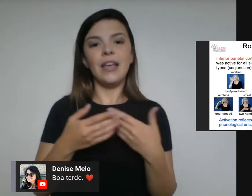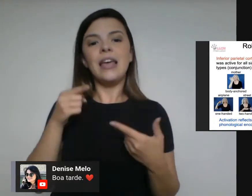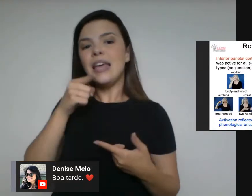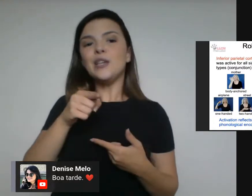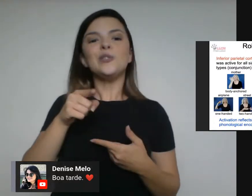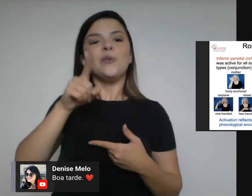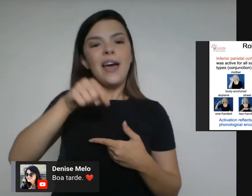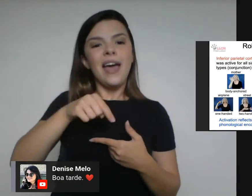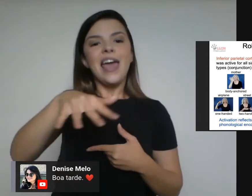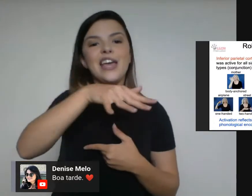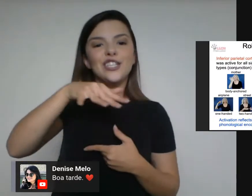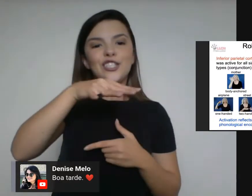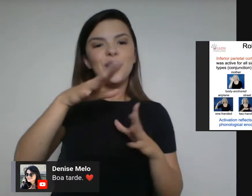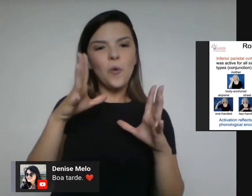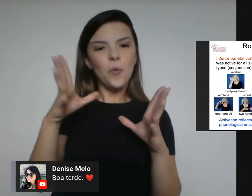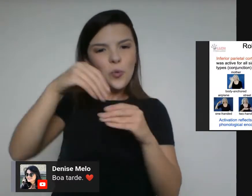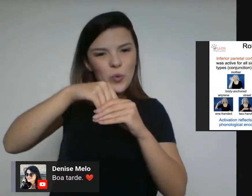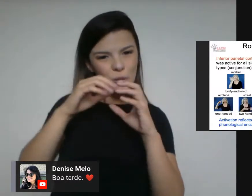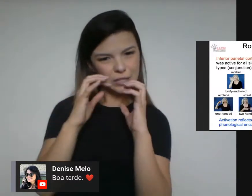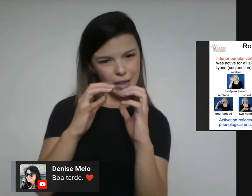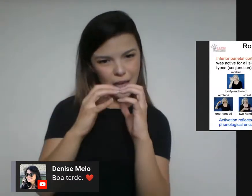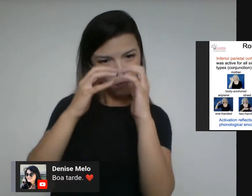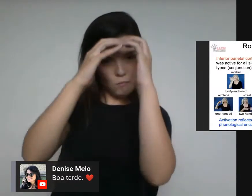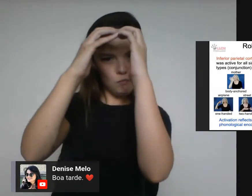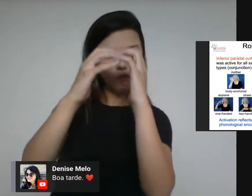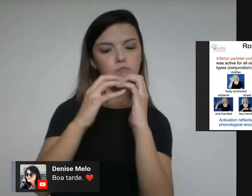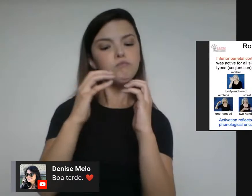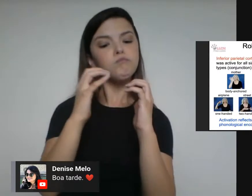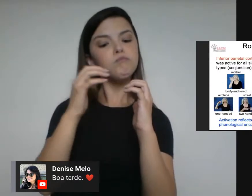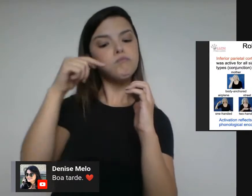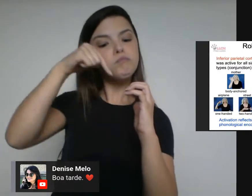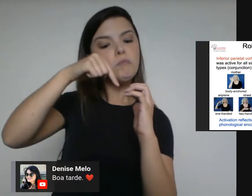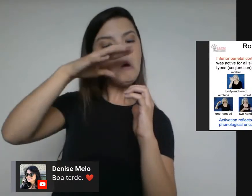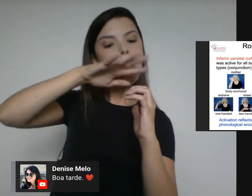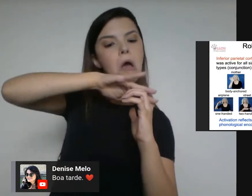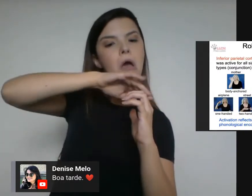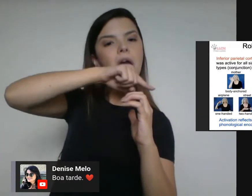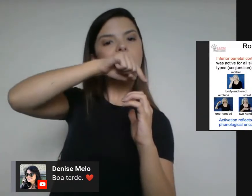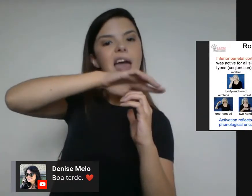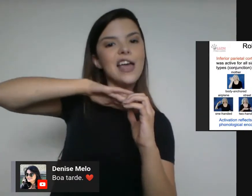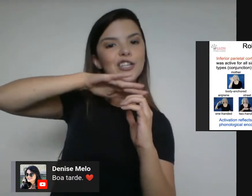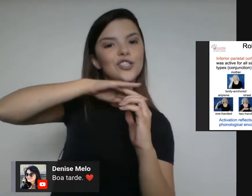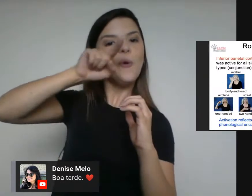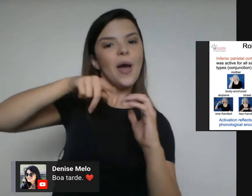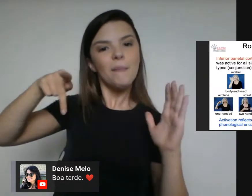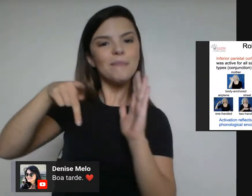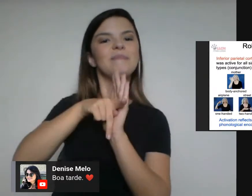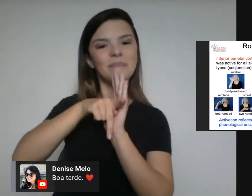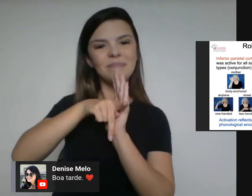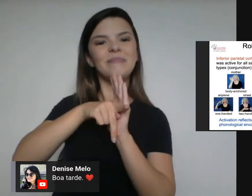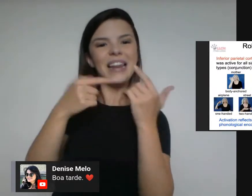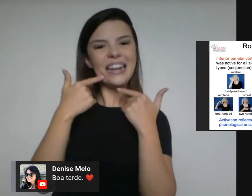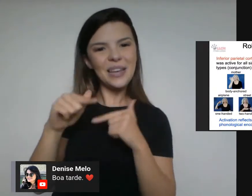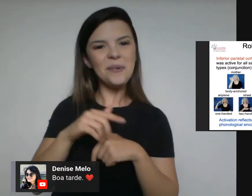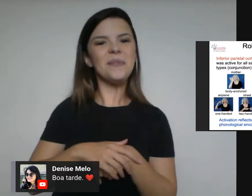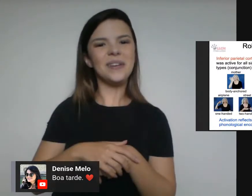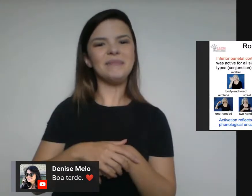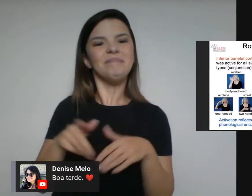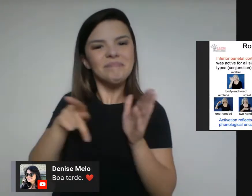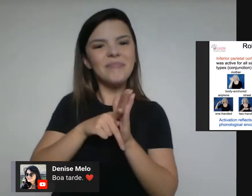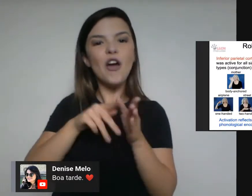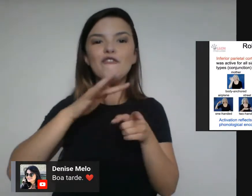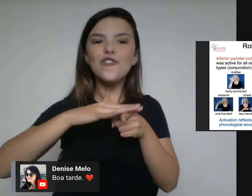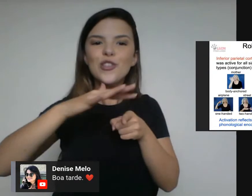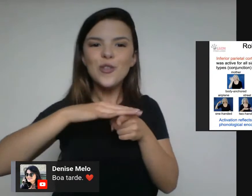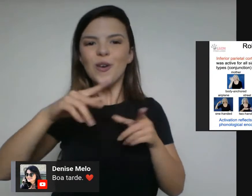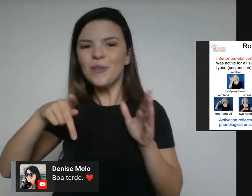region. And our hypothesis is that that region is what's involved in the phonological encoding of signs. And it fits with